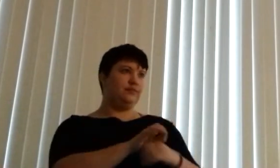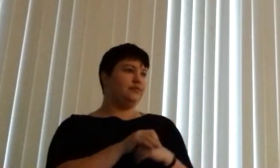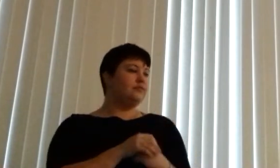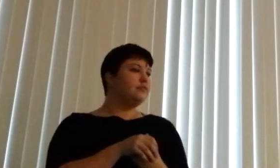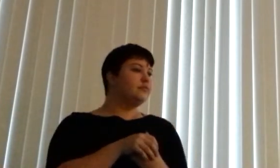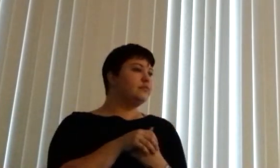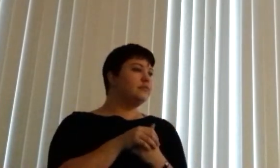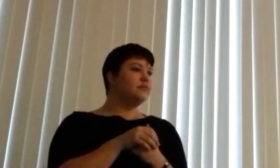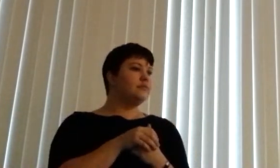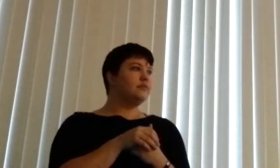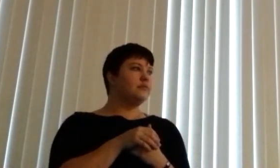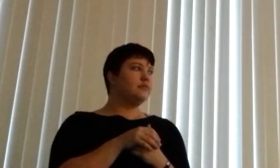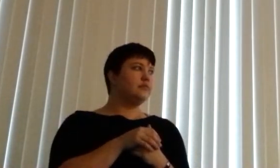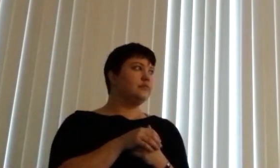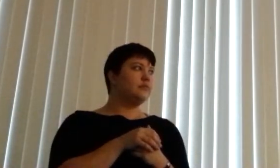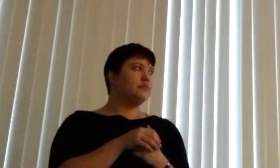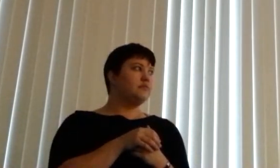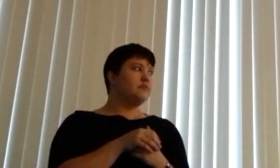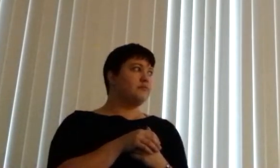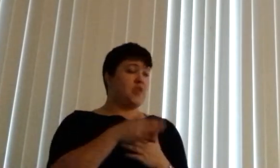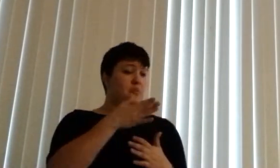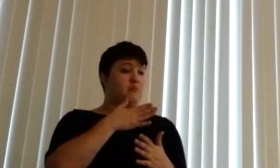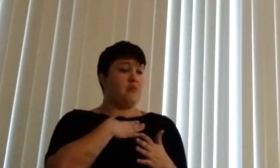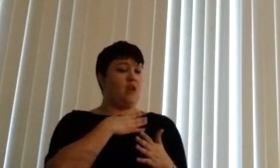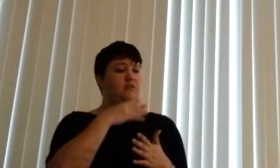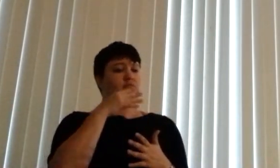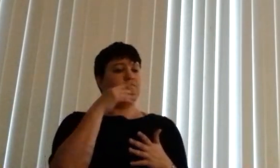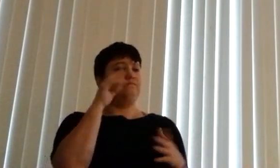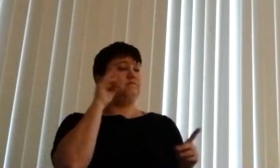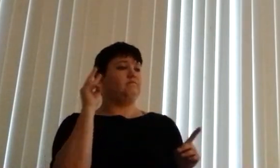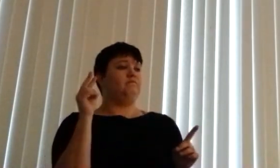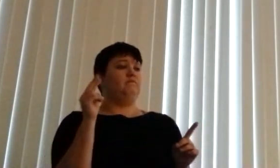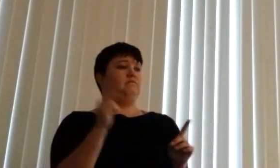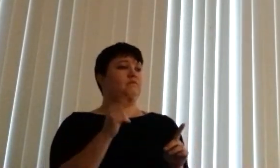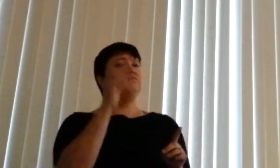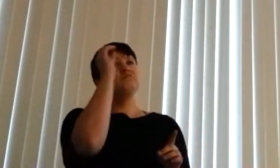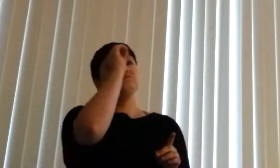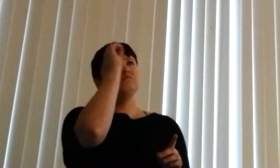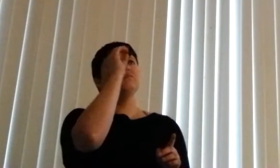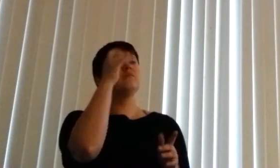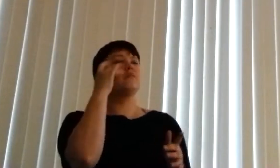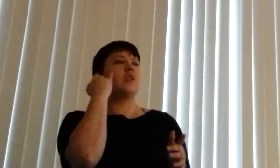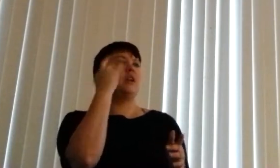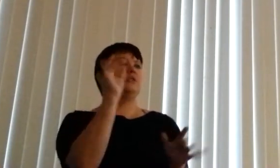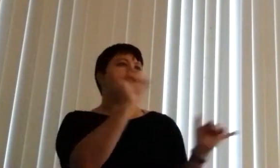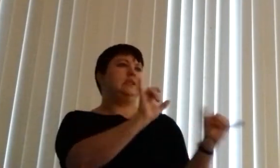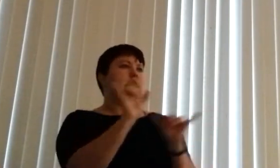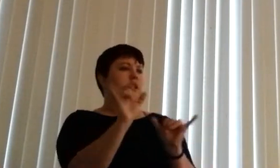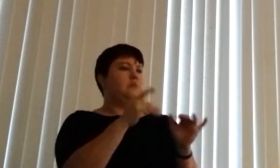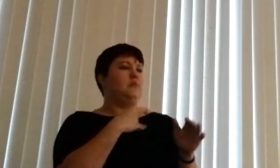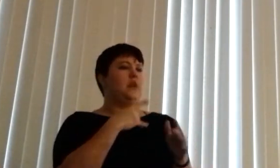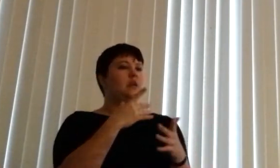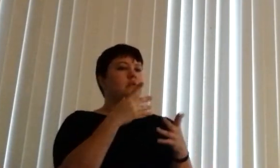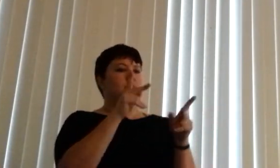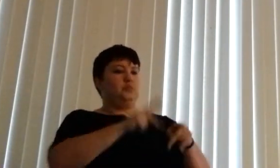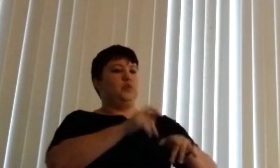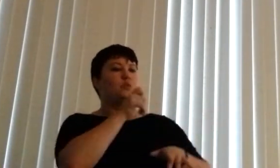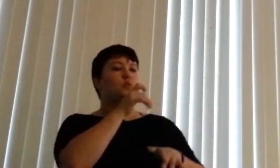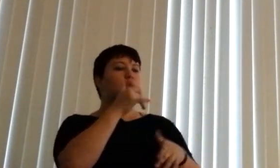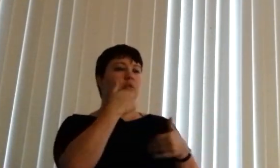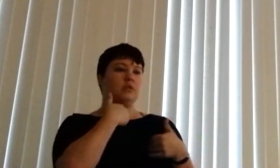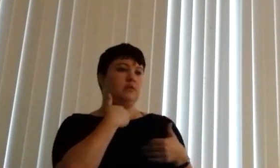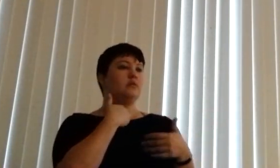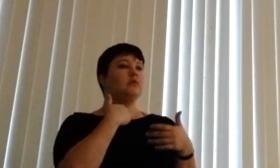So, on my account, it's consistent with the being's having unconditional